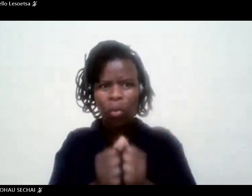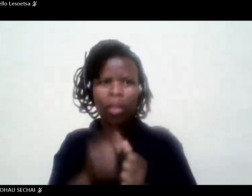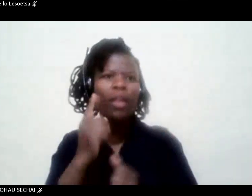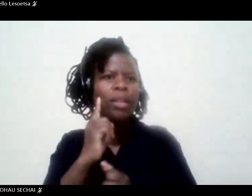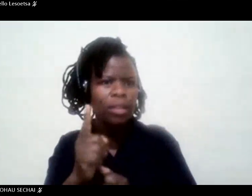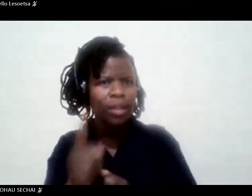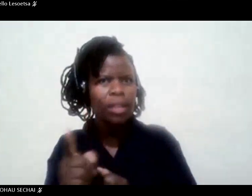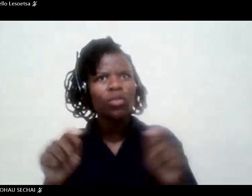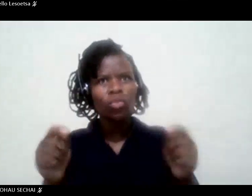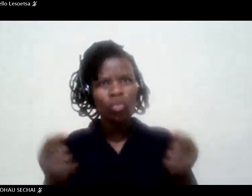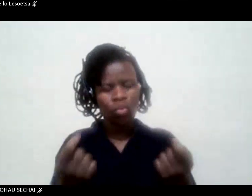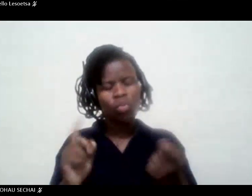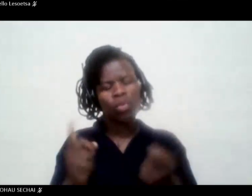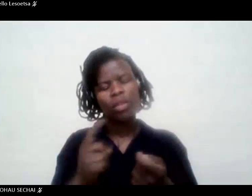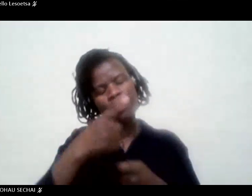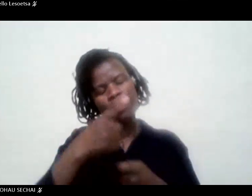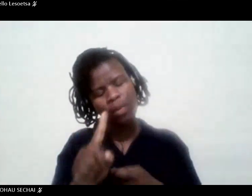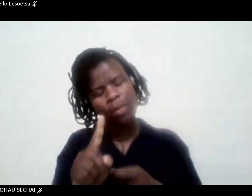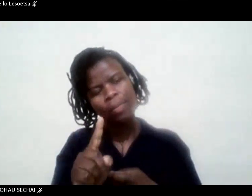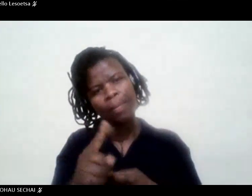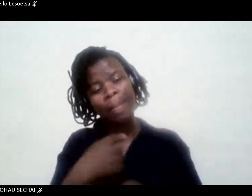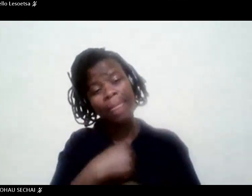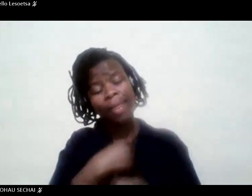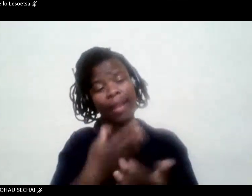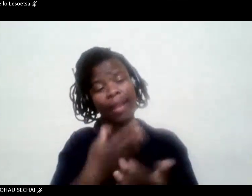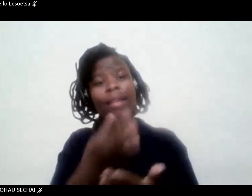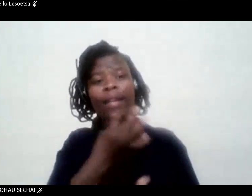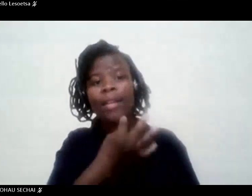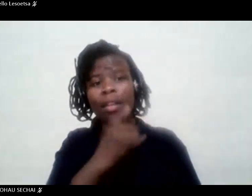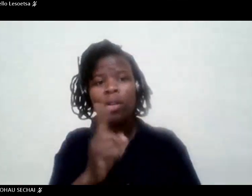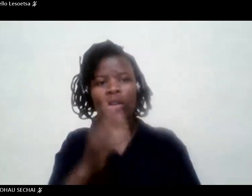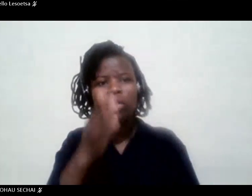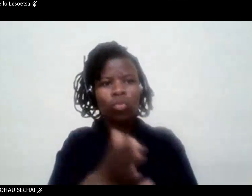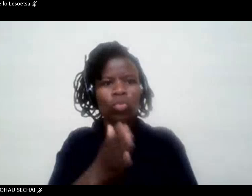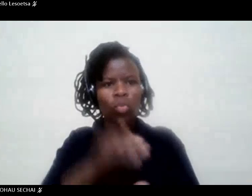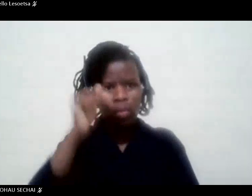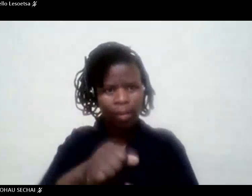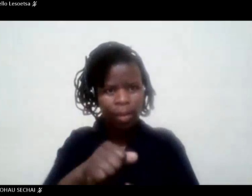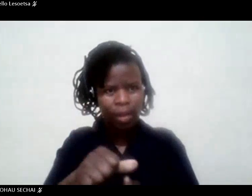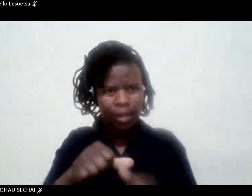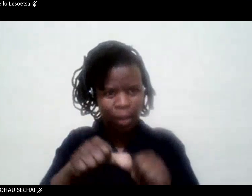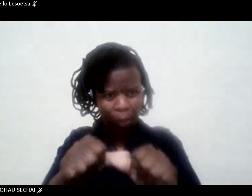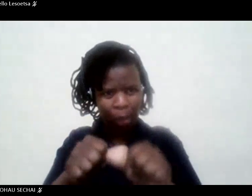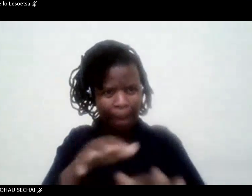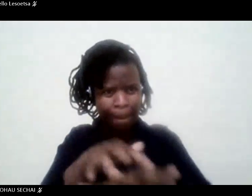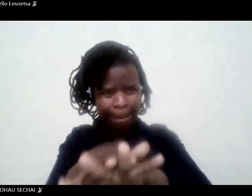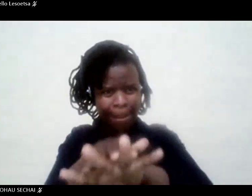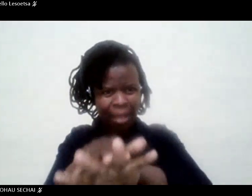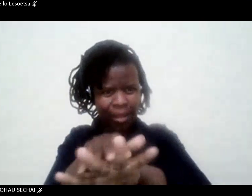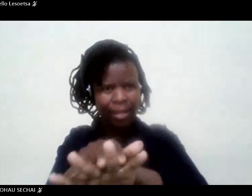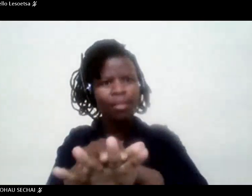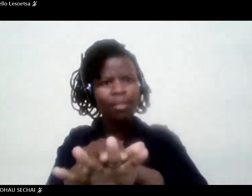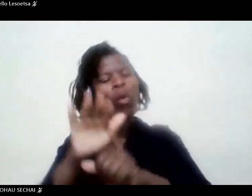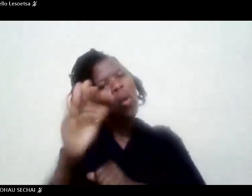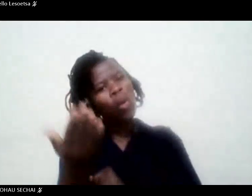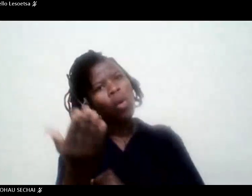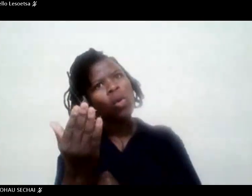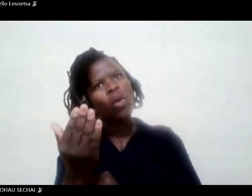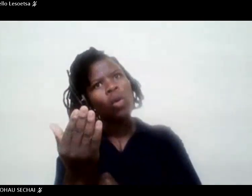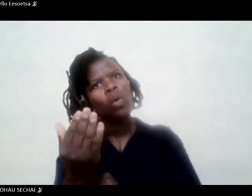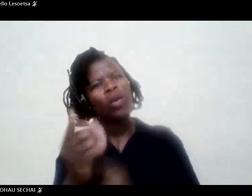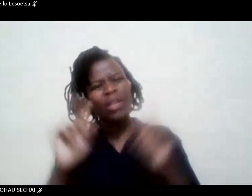So for me to say he should be going to the mainstream or the